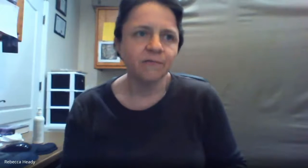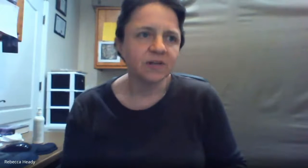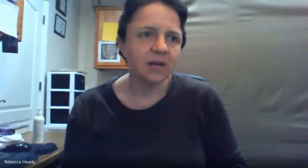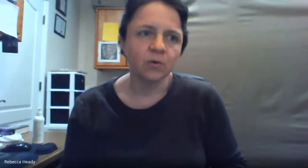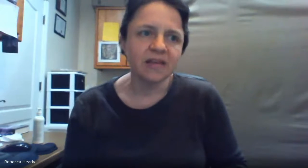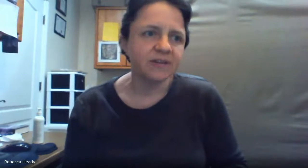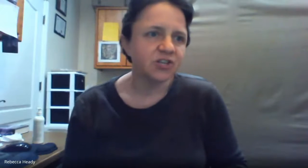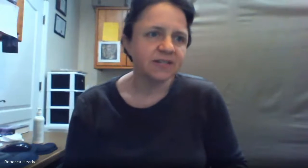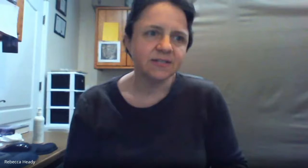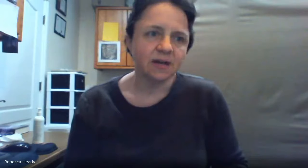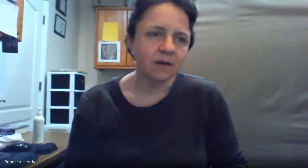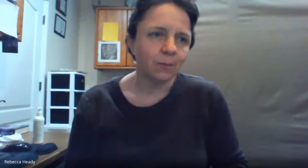For example, even just how